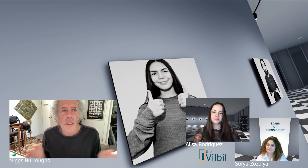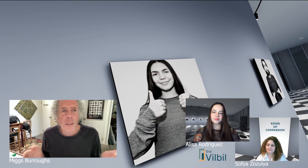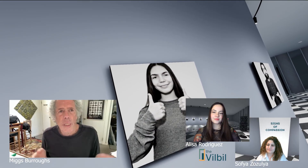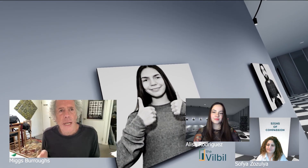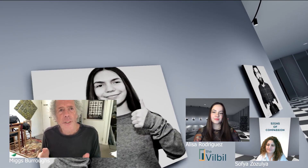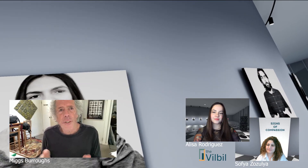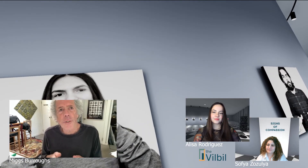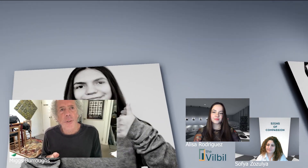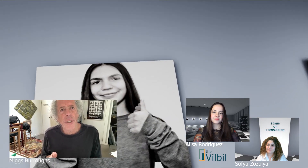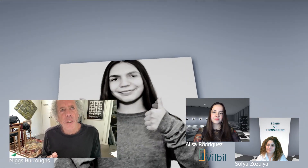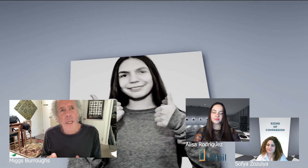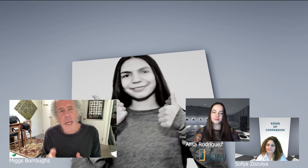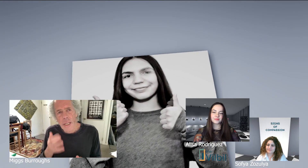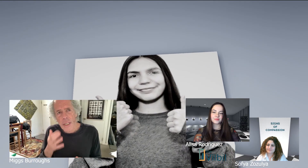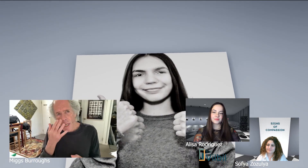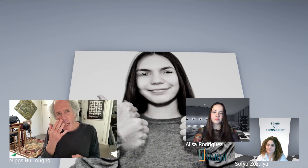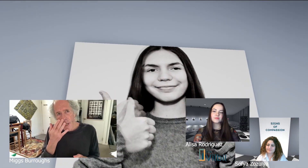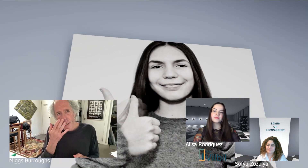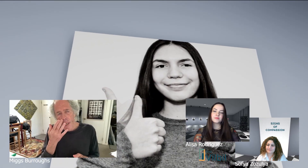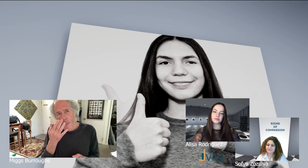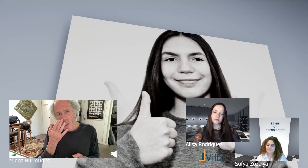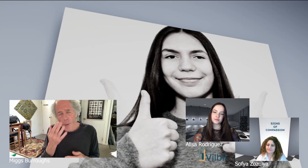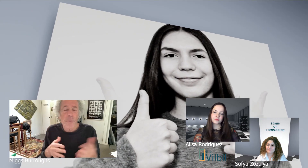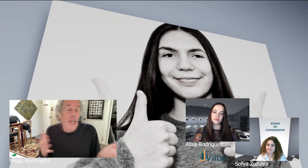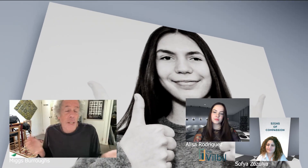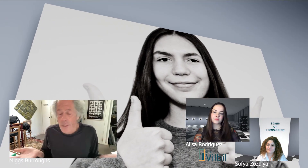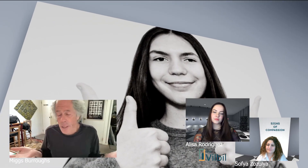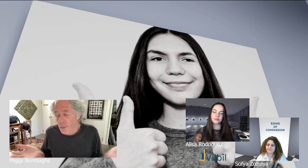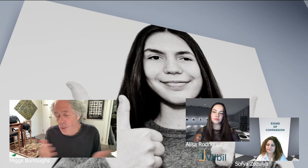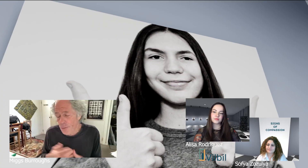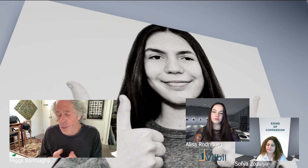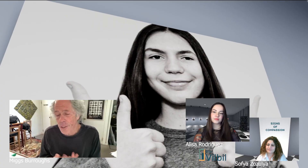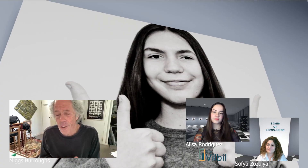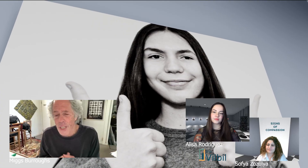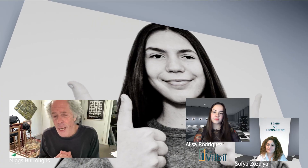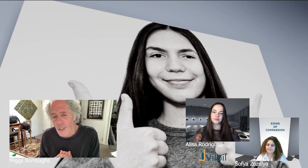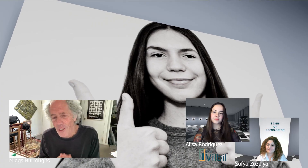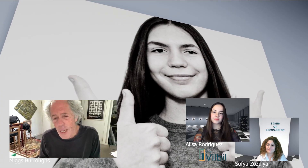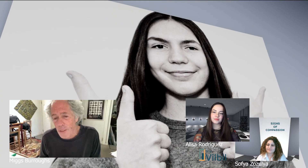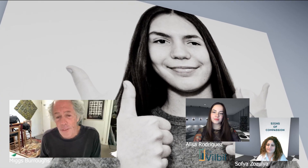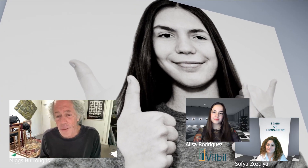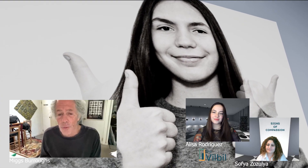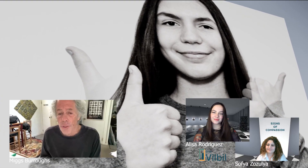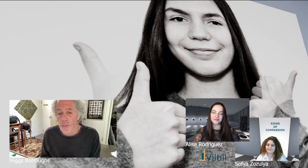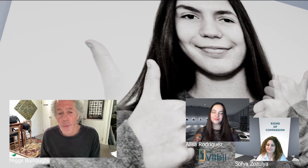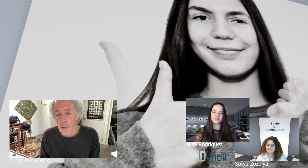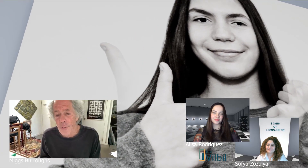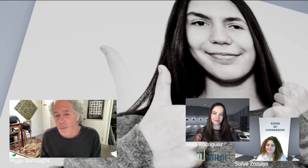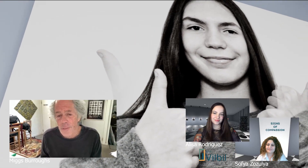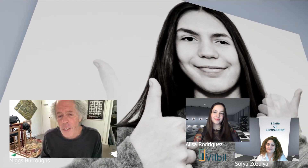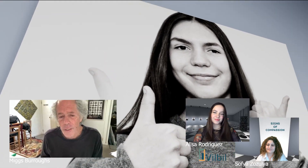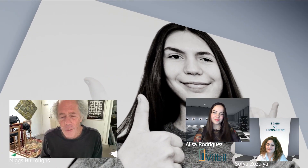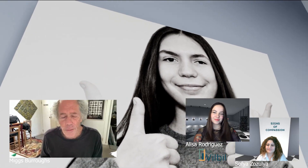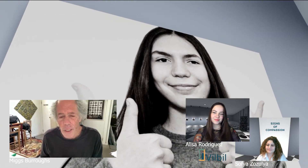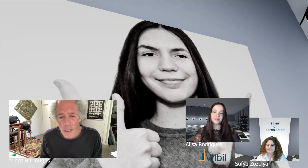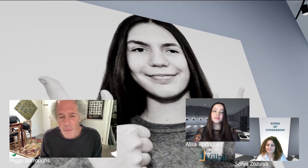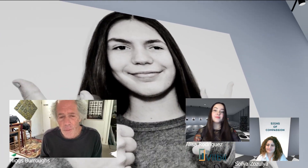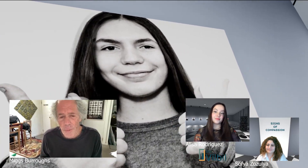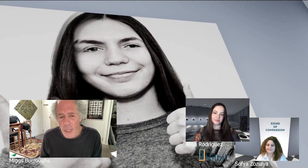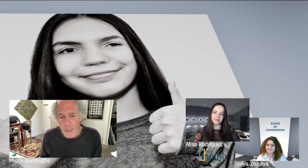young Black children, and so I would really just ask around, word of mouth,